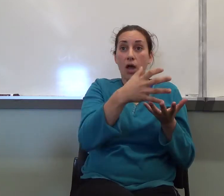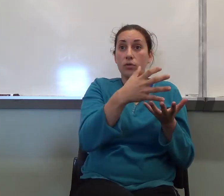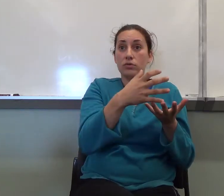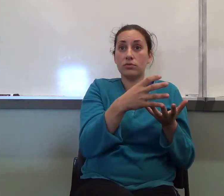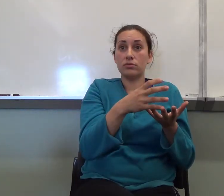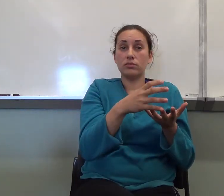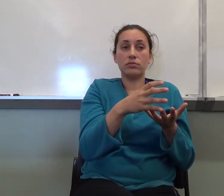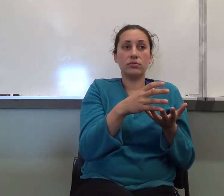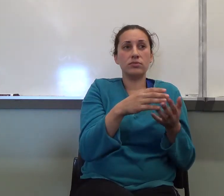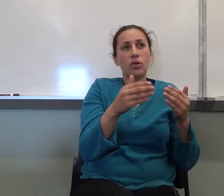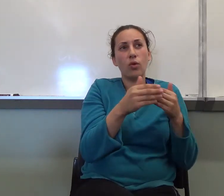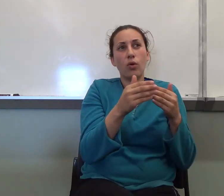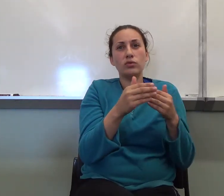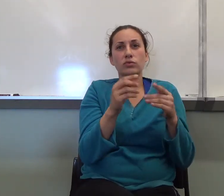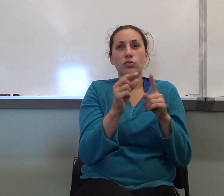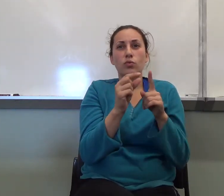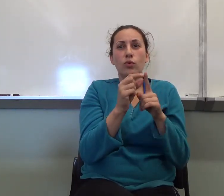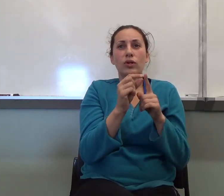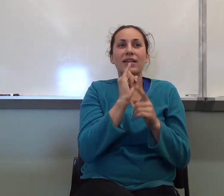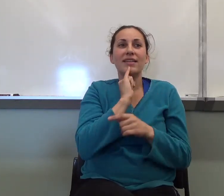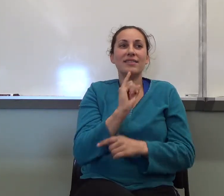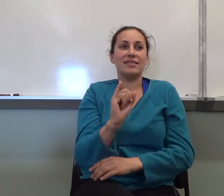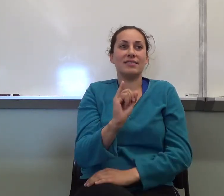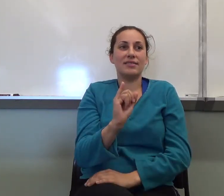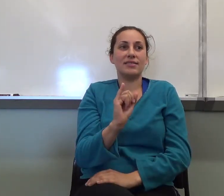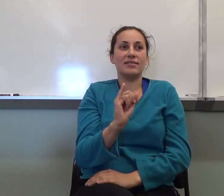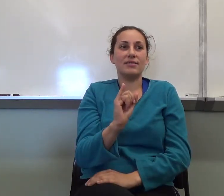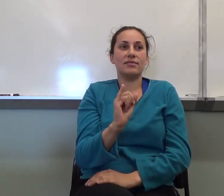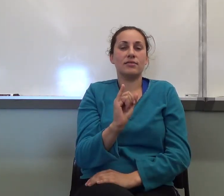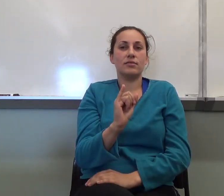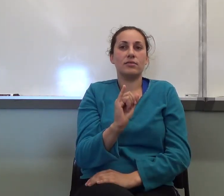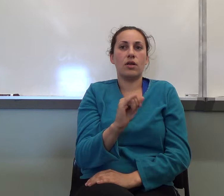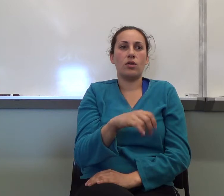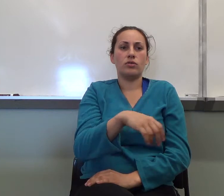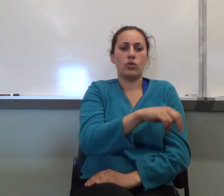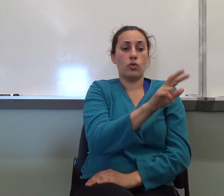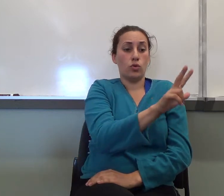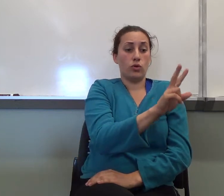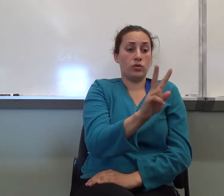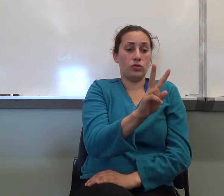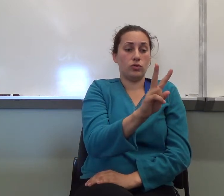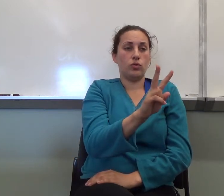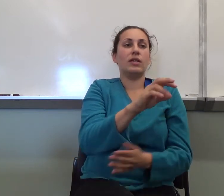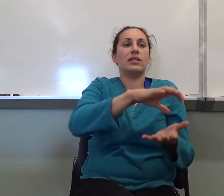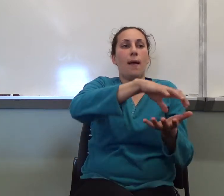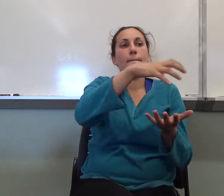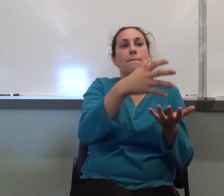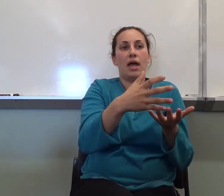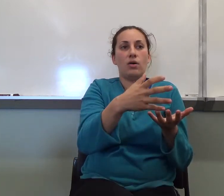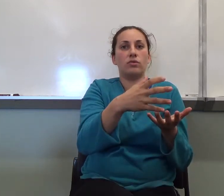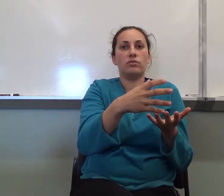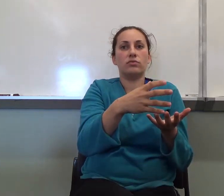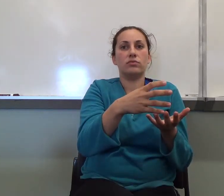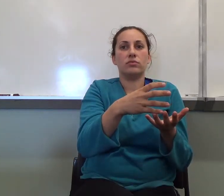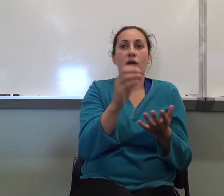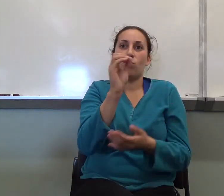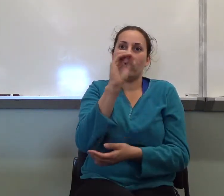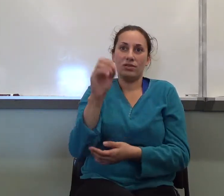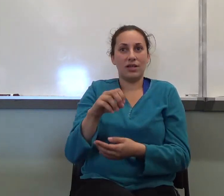be close to the word is. 32, that must be the amount. Percent is obvious. The base